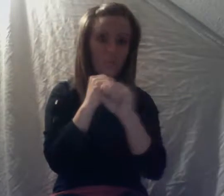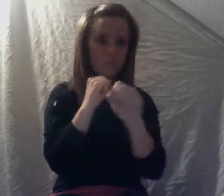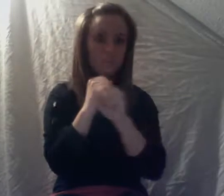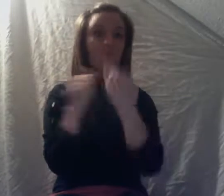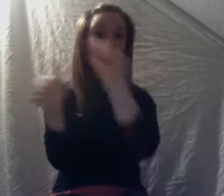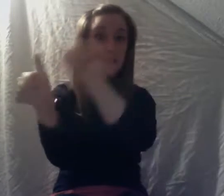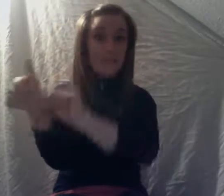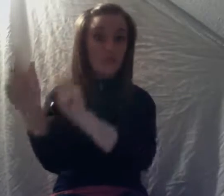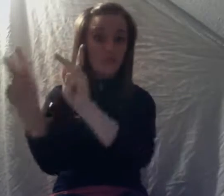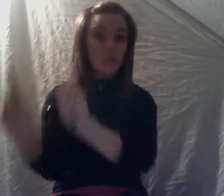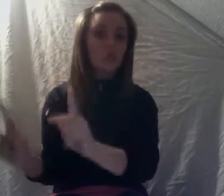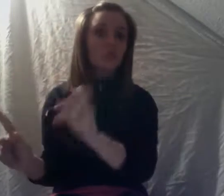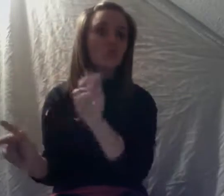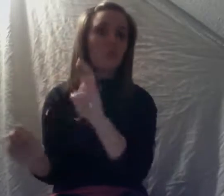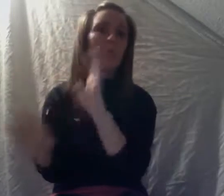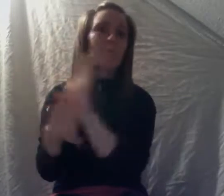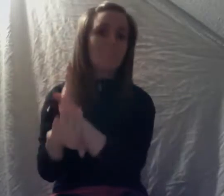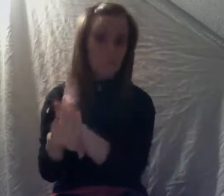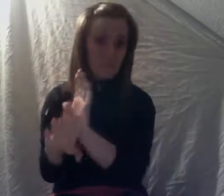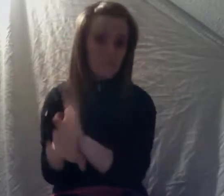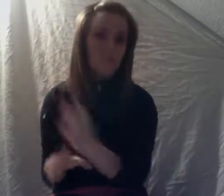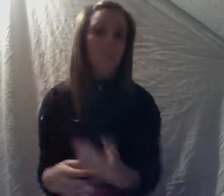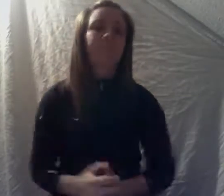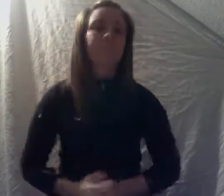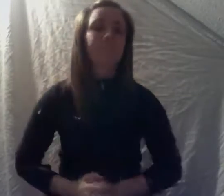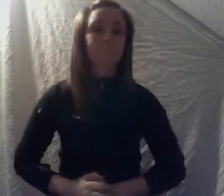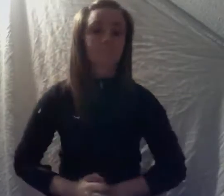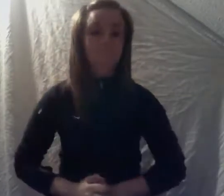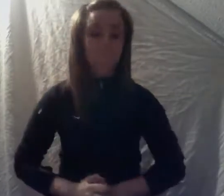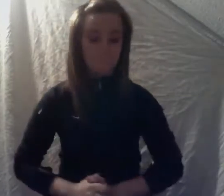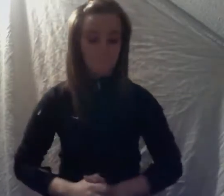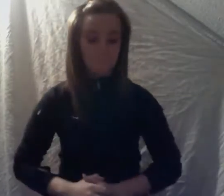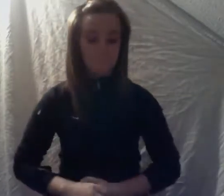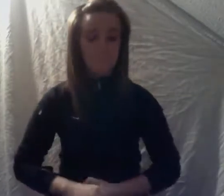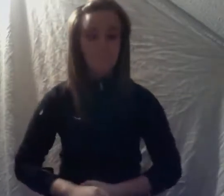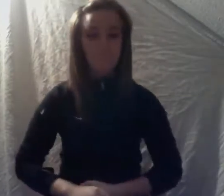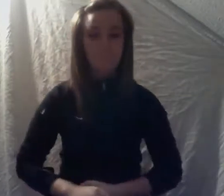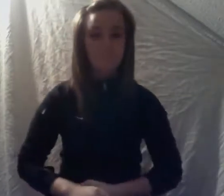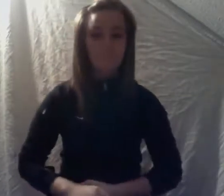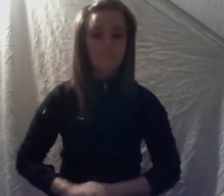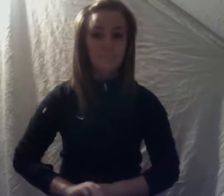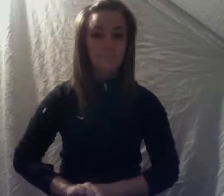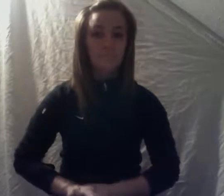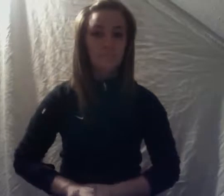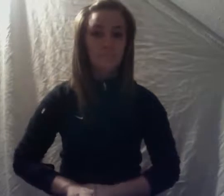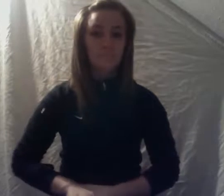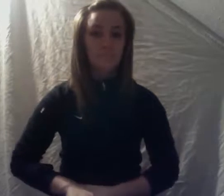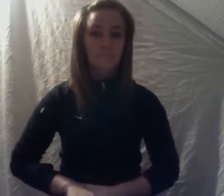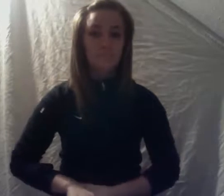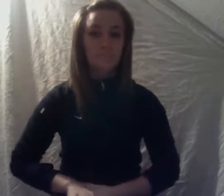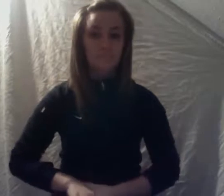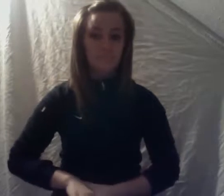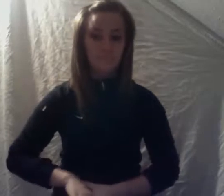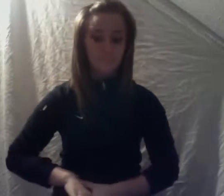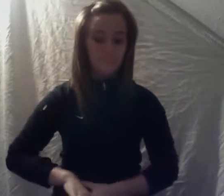Once that is done, stories are assigned to each staff writer, and the editor draws out how big